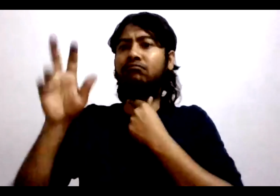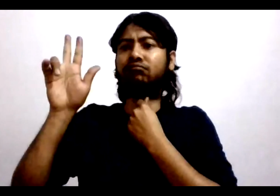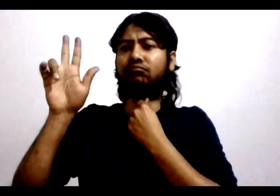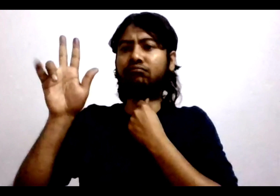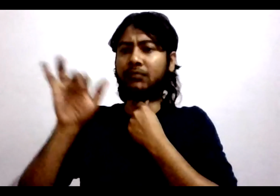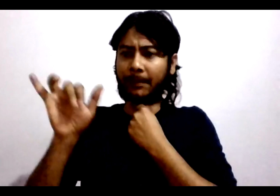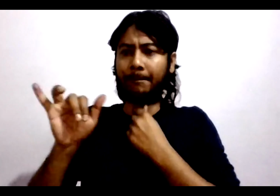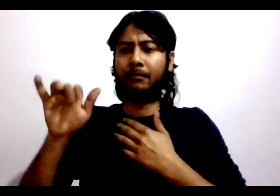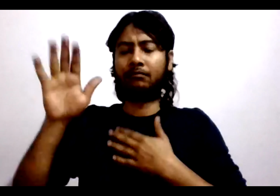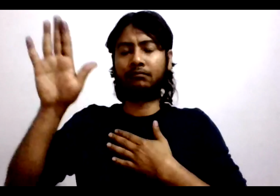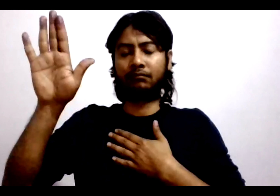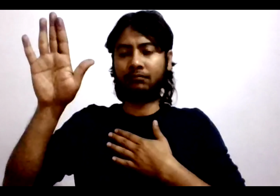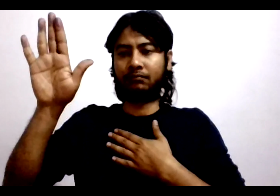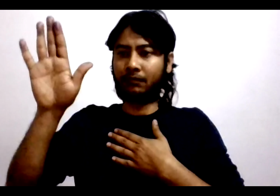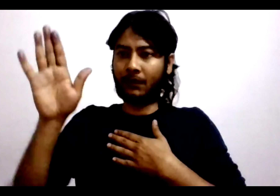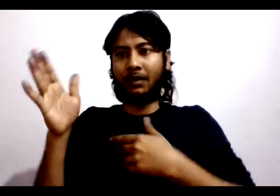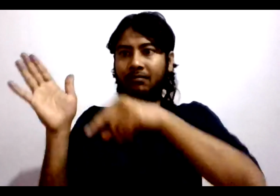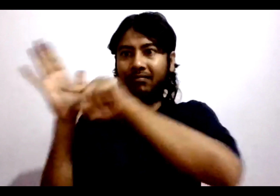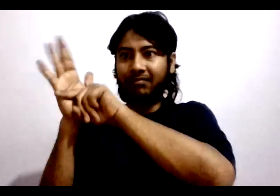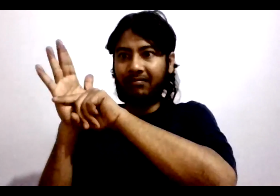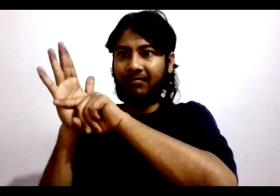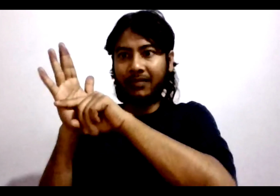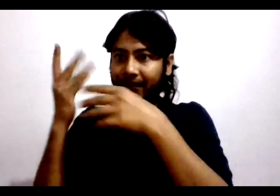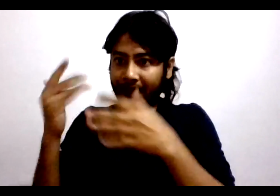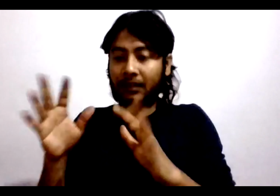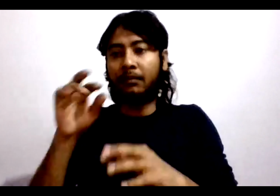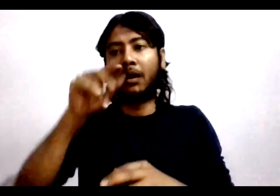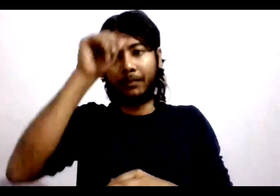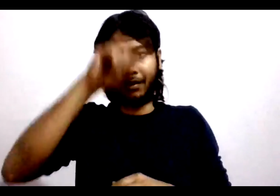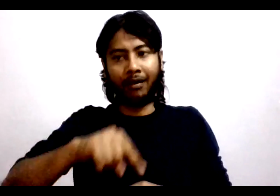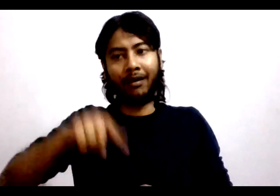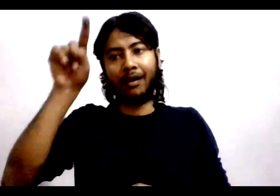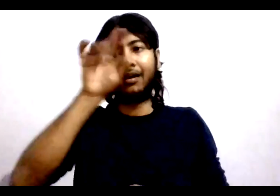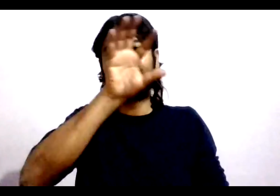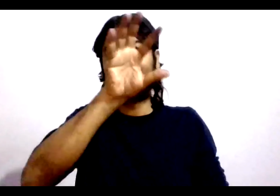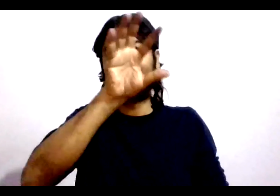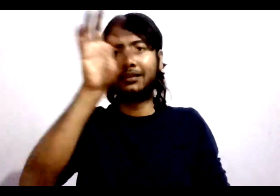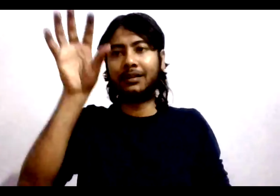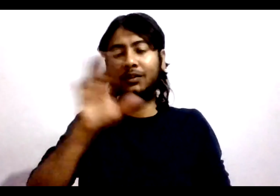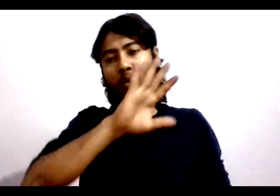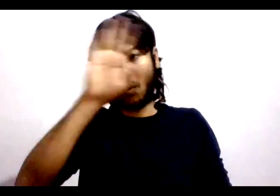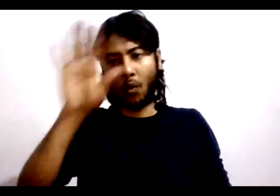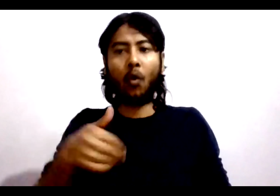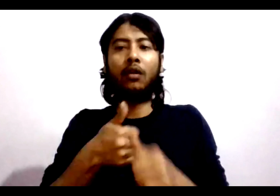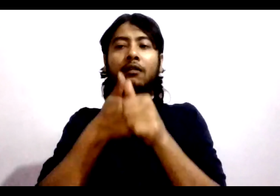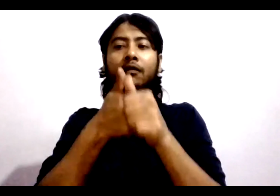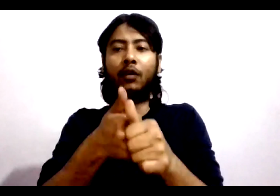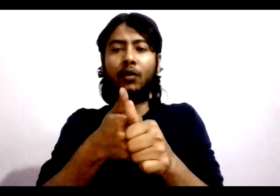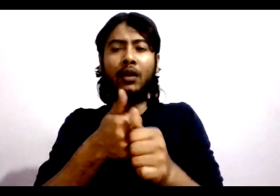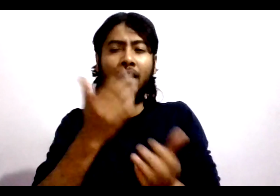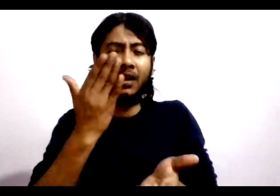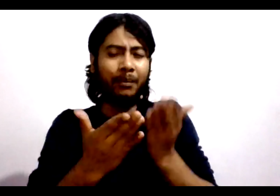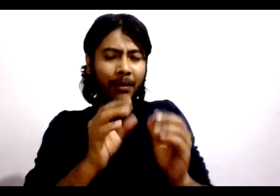are bound to respect it. So maybe you can tell me what specific provision perhaps that we are looking at that state has